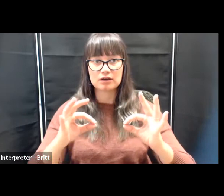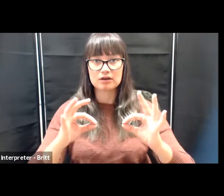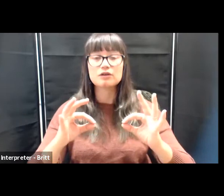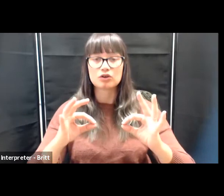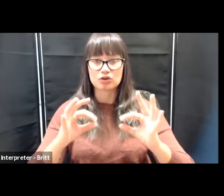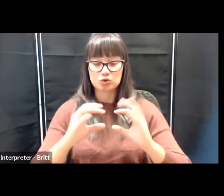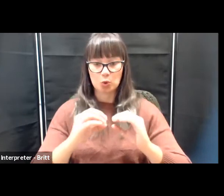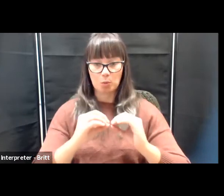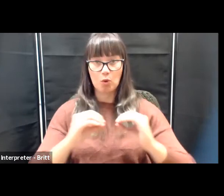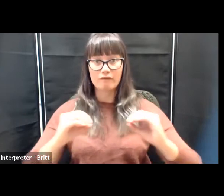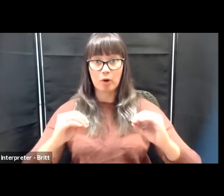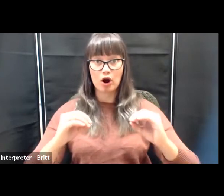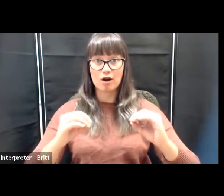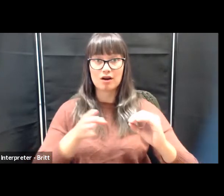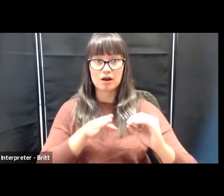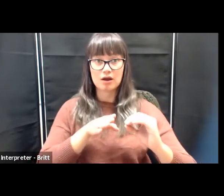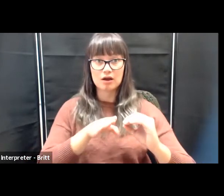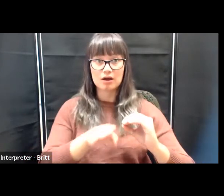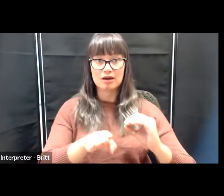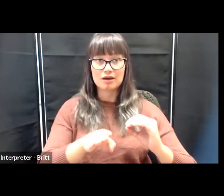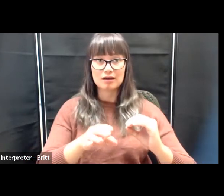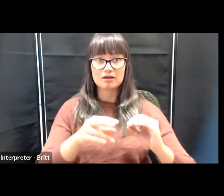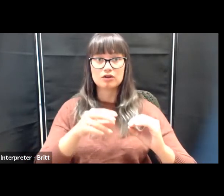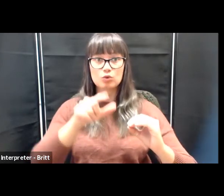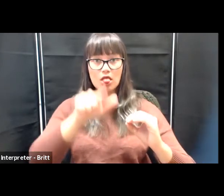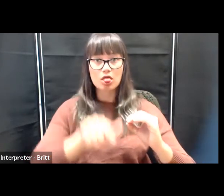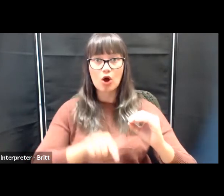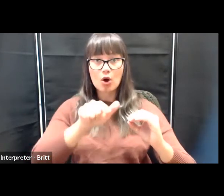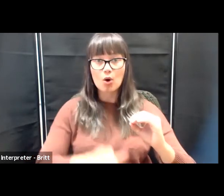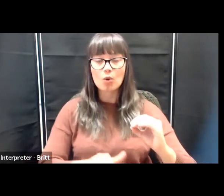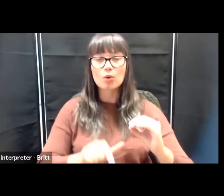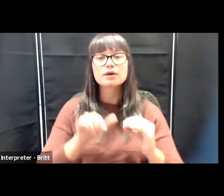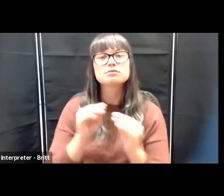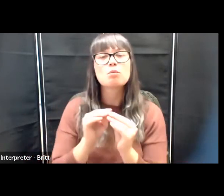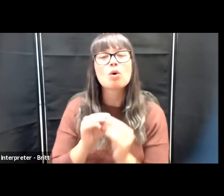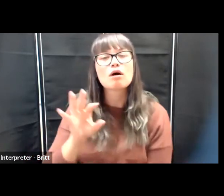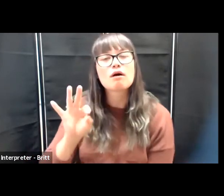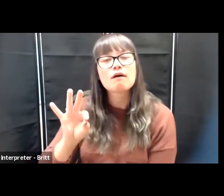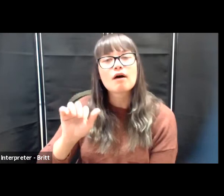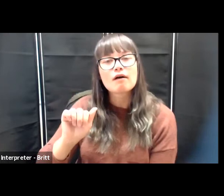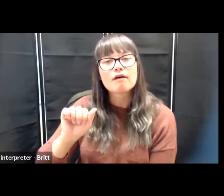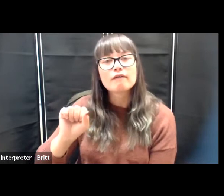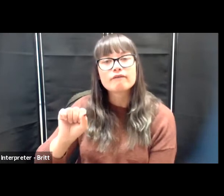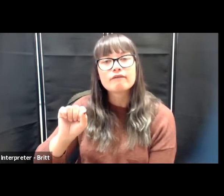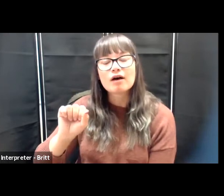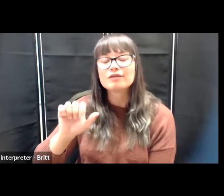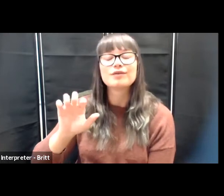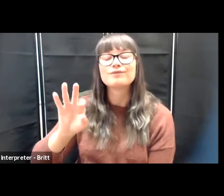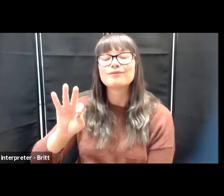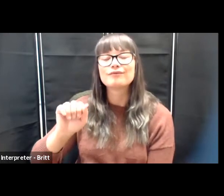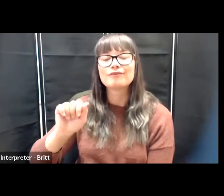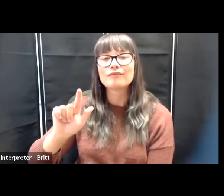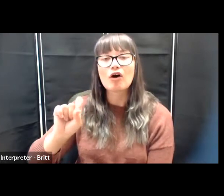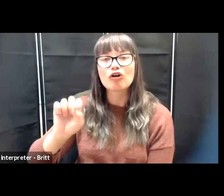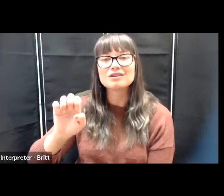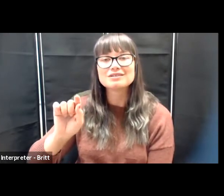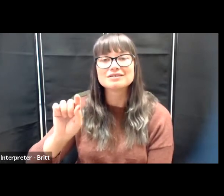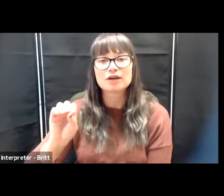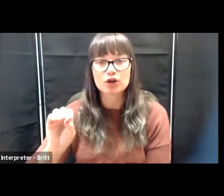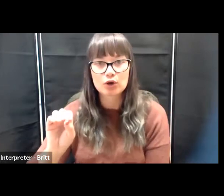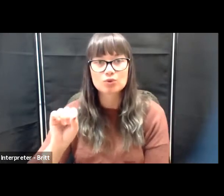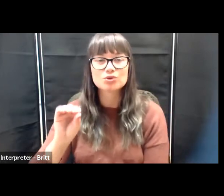ah would be something like a falsetto, right? So the breathy voice is too much air coming through, which makes the voice